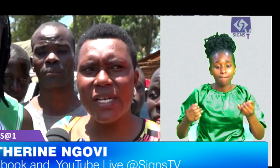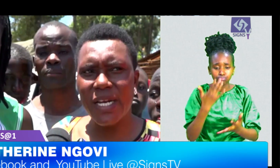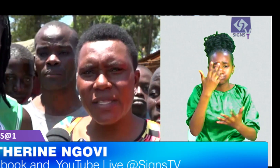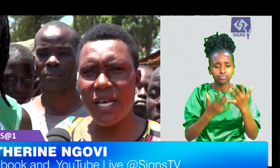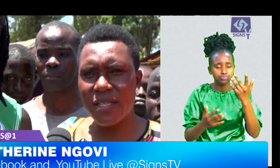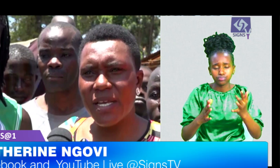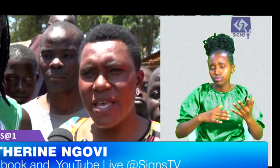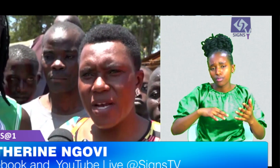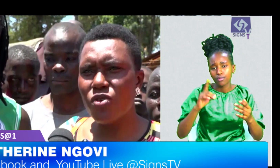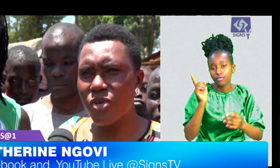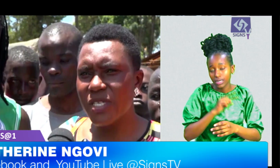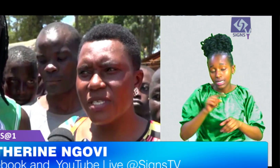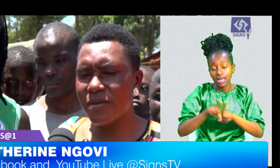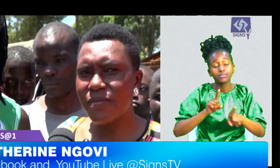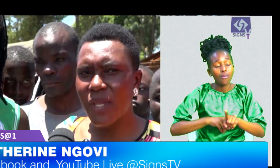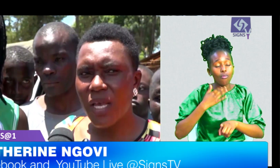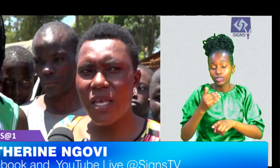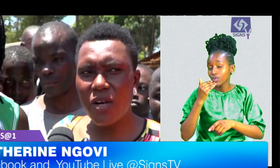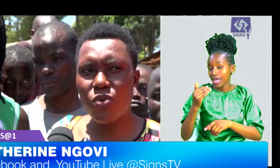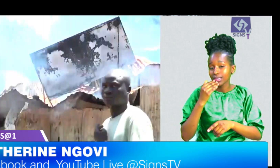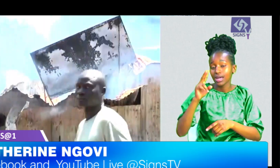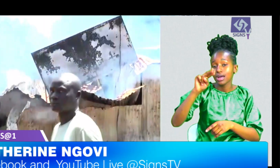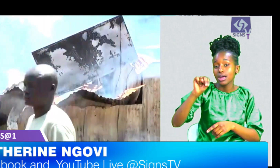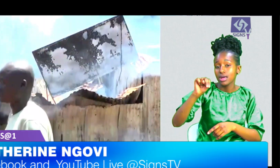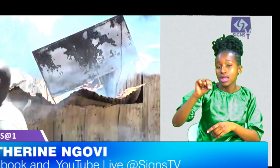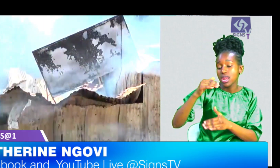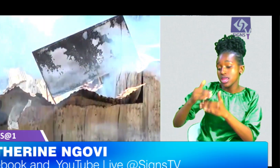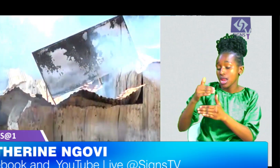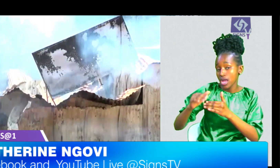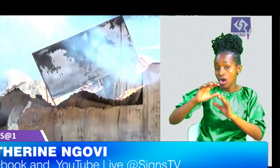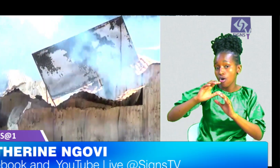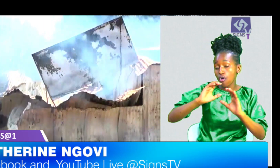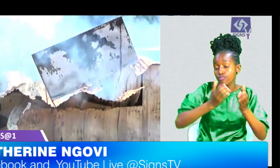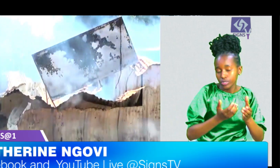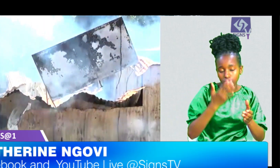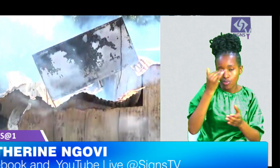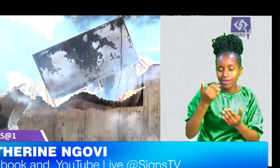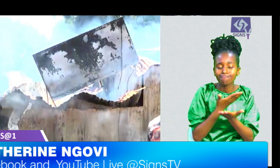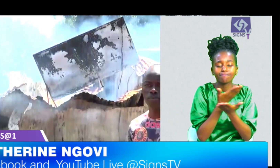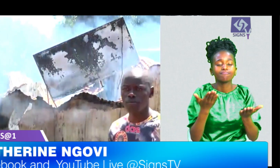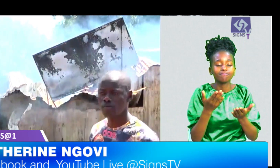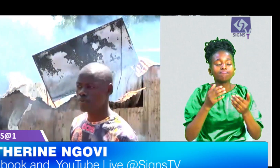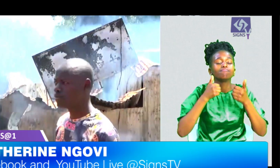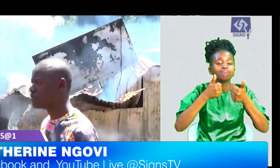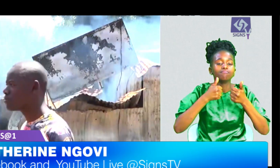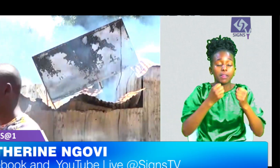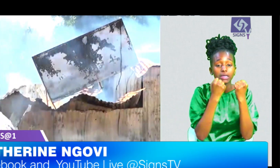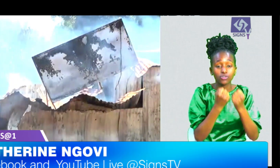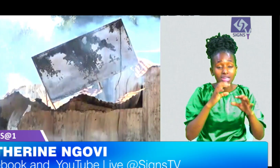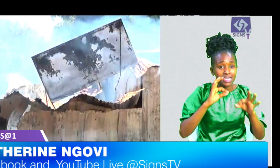can't ascertain how much of the property has been lost. But we really want to urge the county government that in